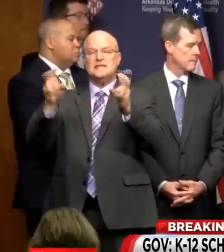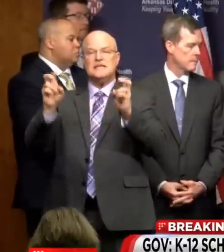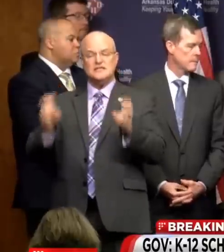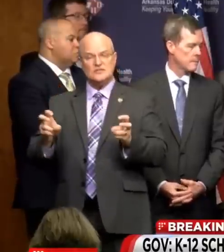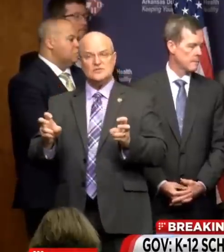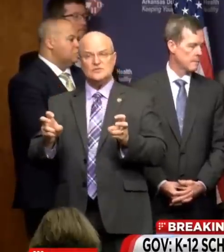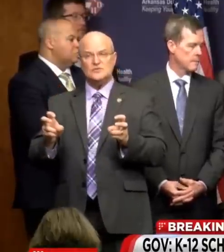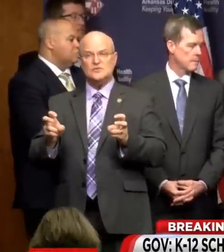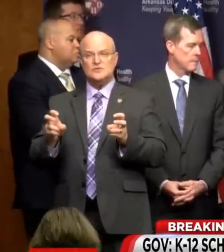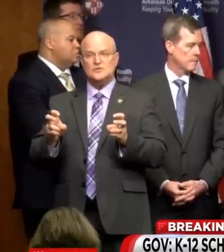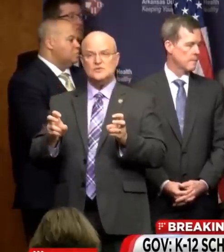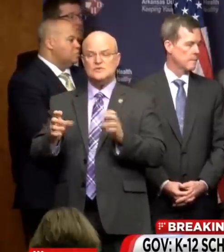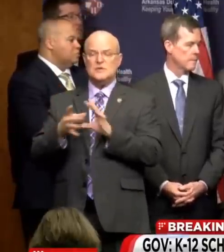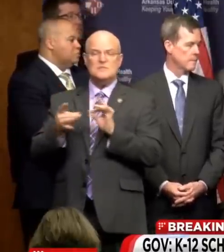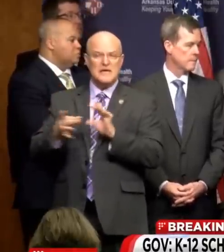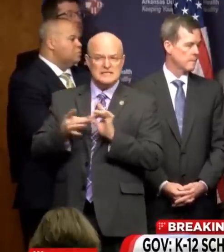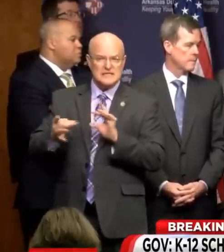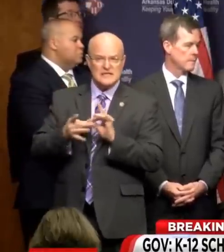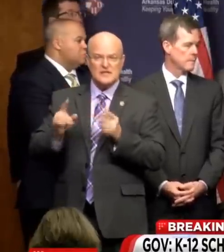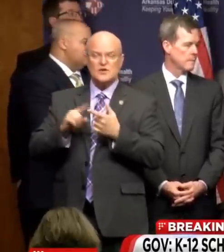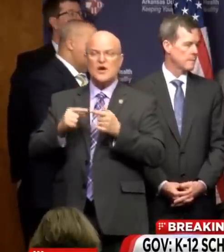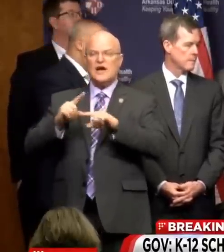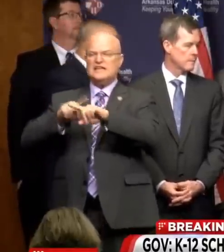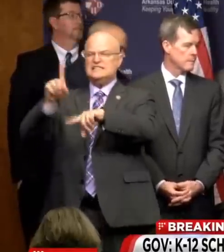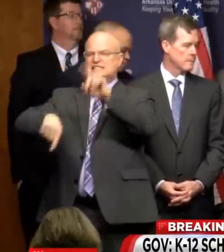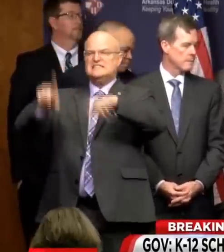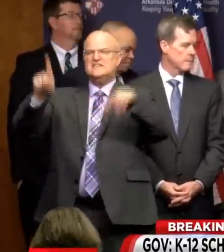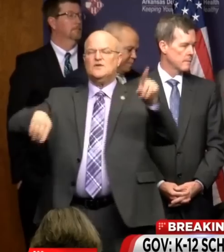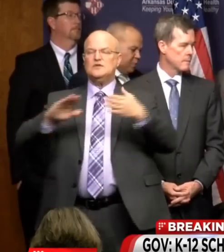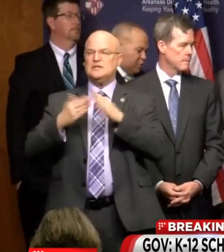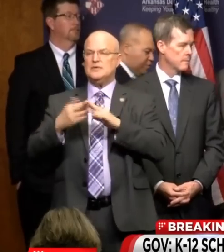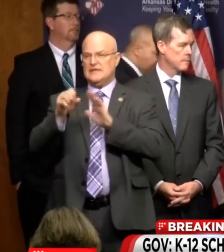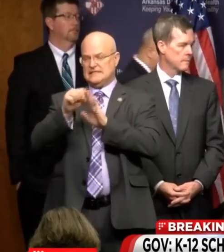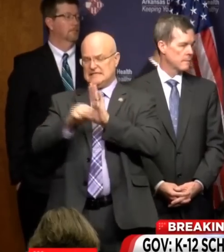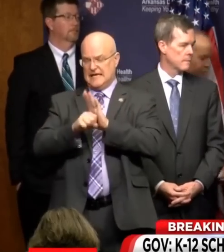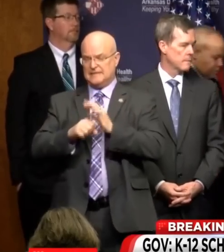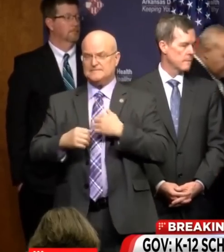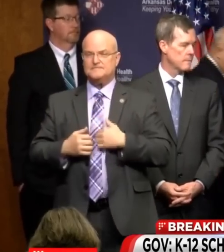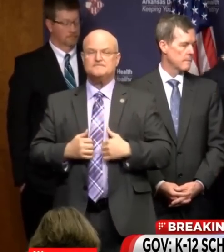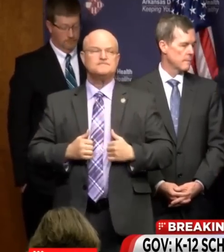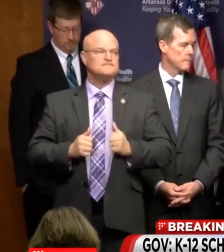issues messaging to our diverse communities in this state.